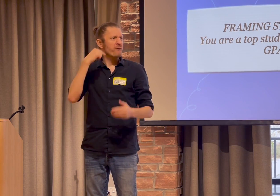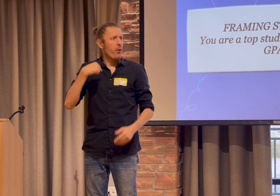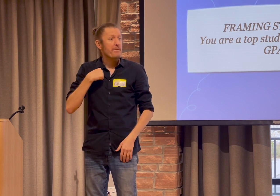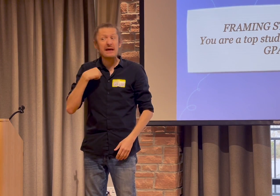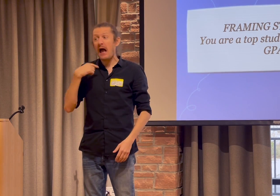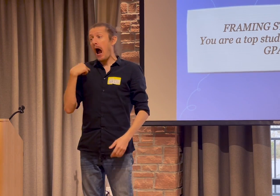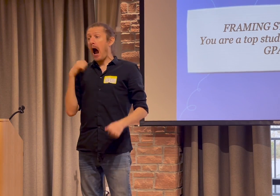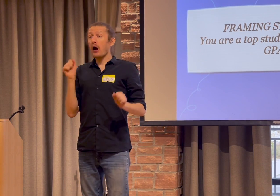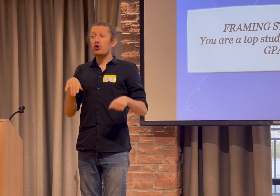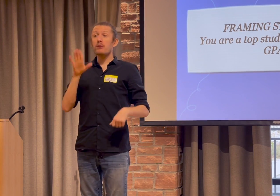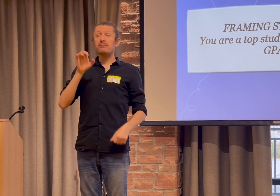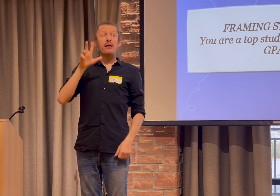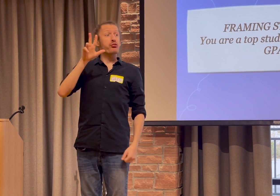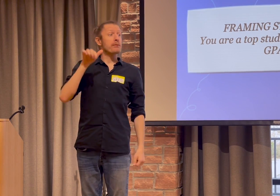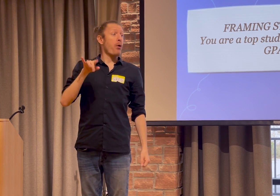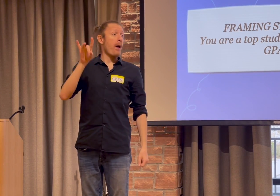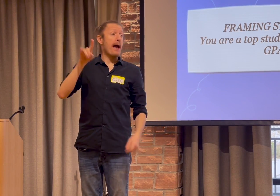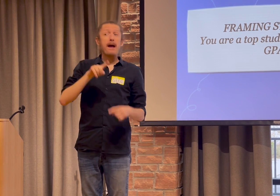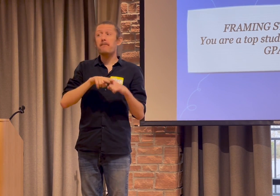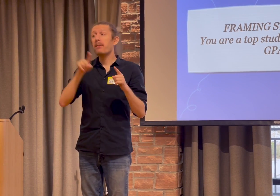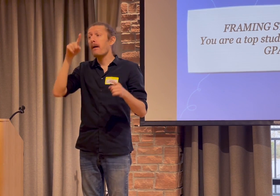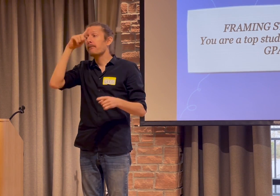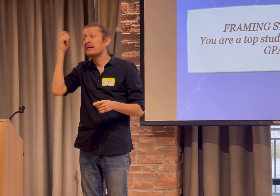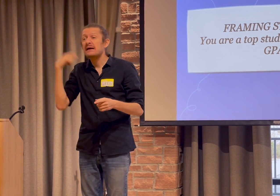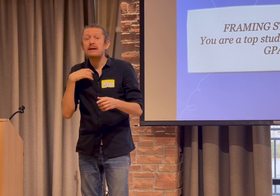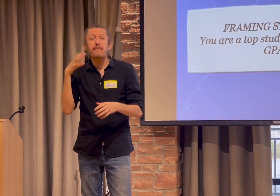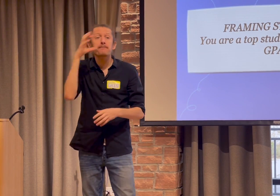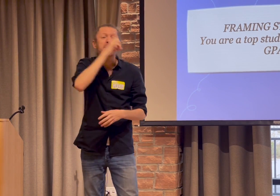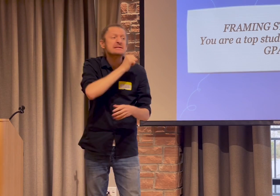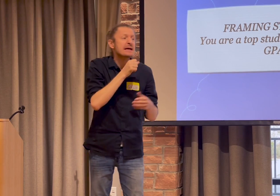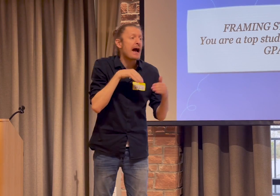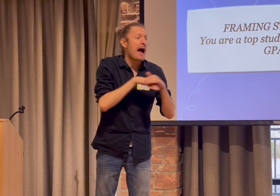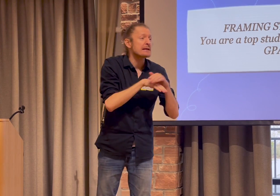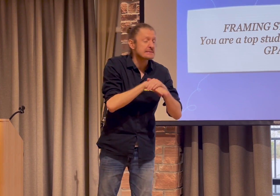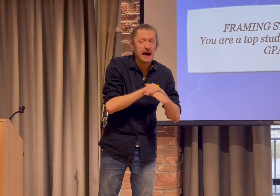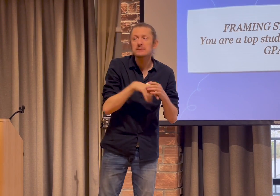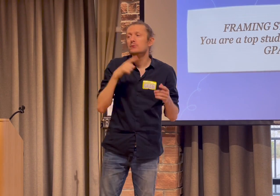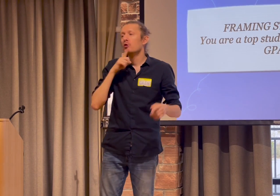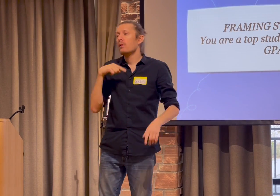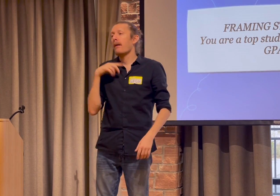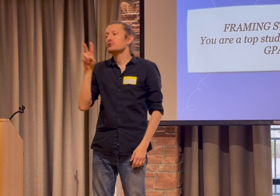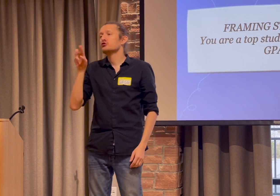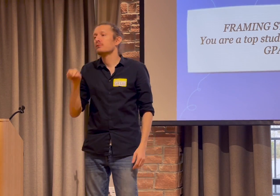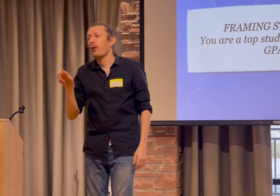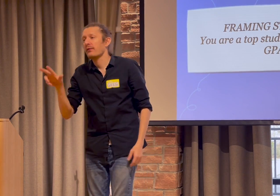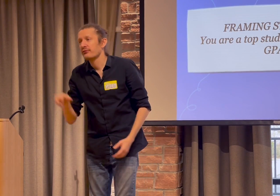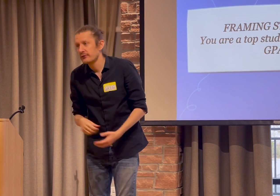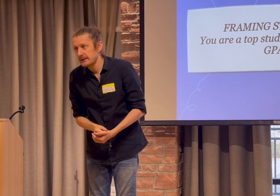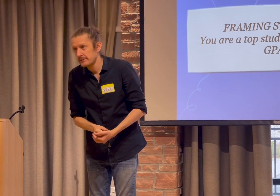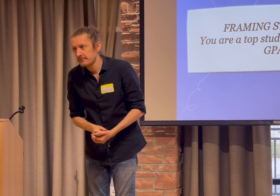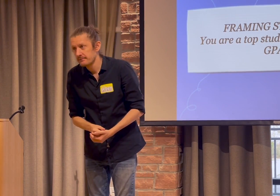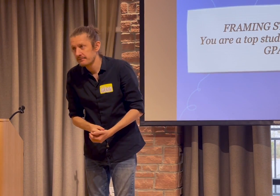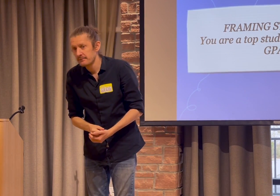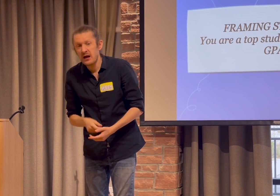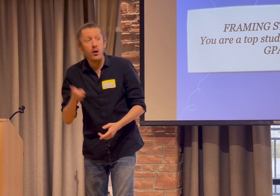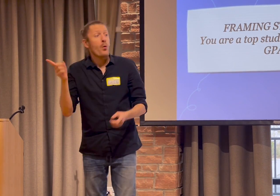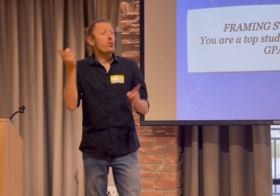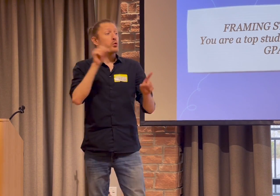But no, think, I am a top student, but accessibility concerns are not making things easier for me. I could have a